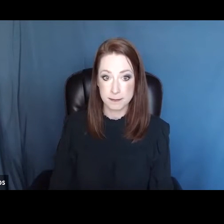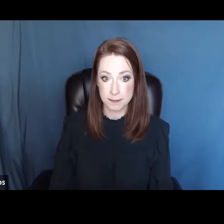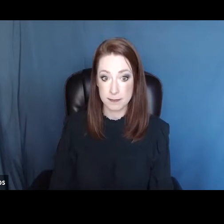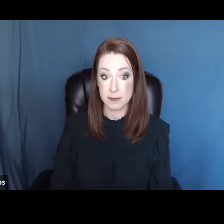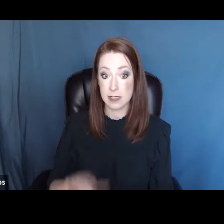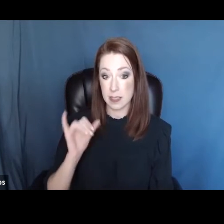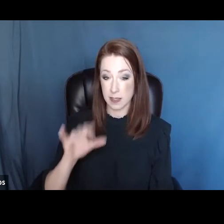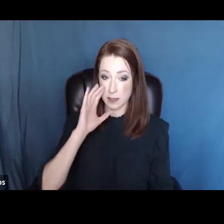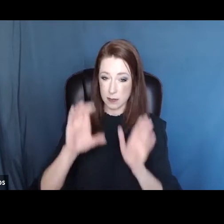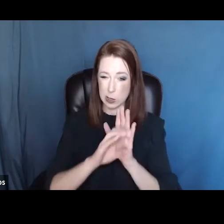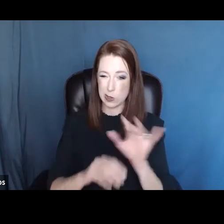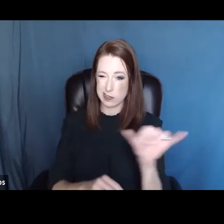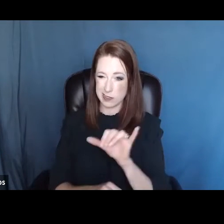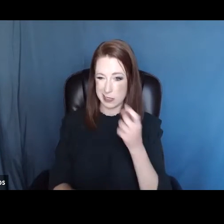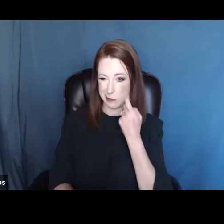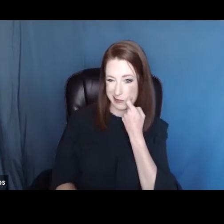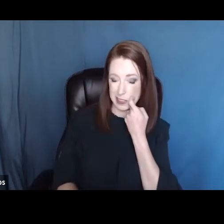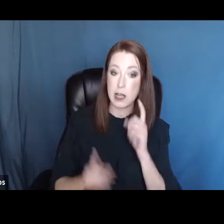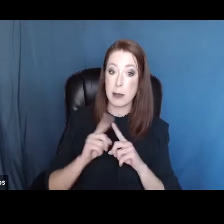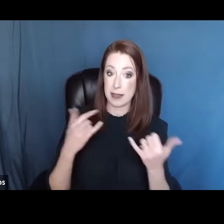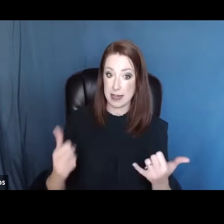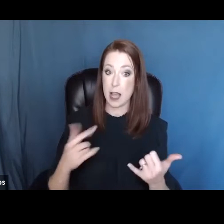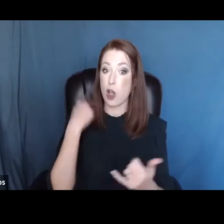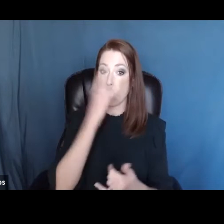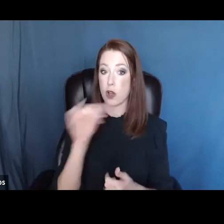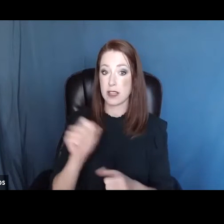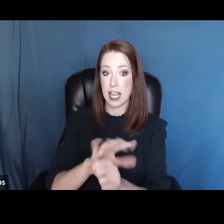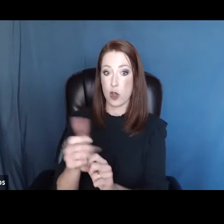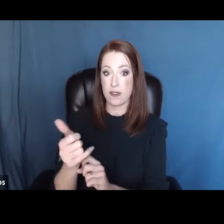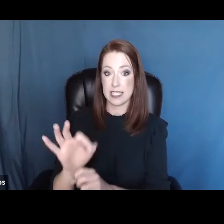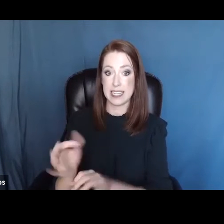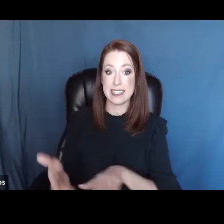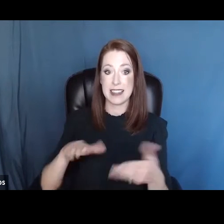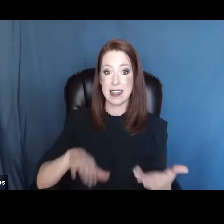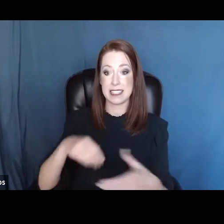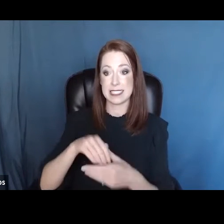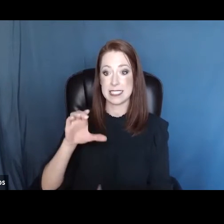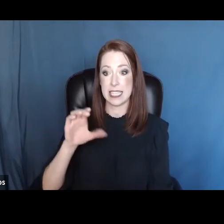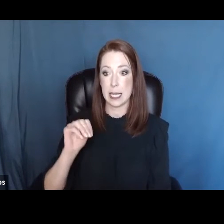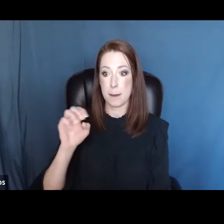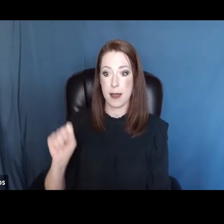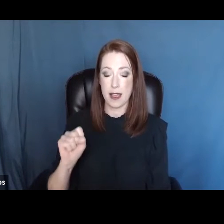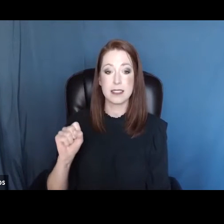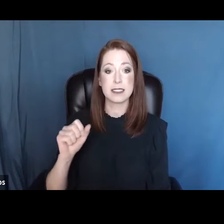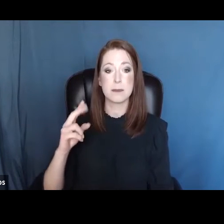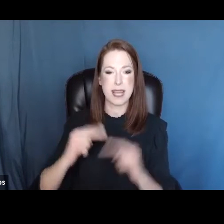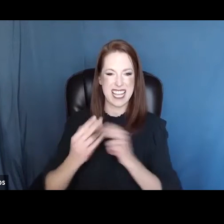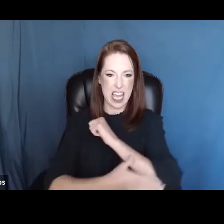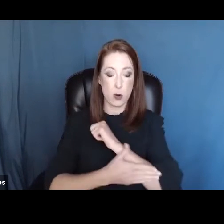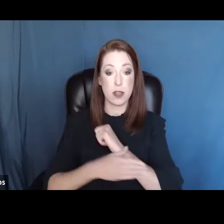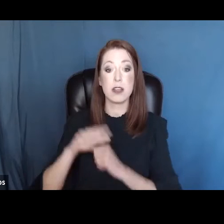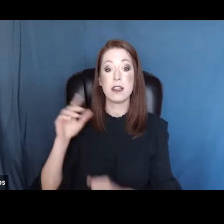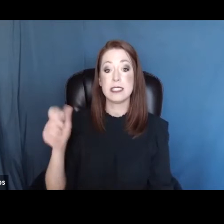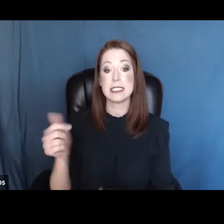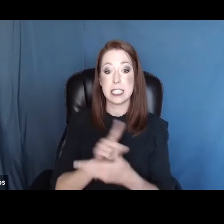This graphic is similar to the last, but it looks at COVID-19 deaths in CMS nursing facilities by county over a period of 10 weeks from July 5th